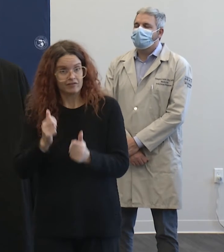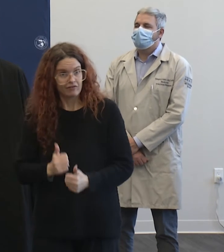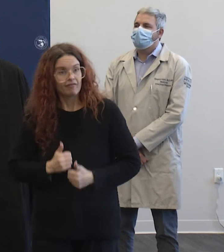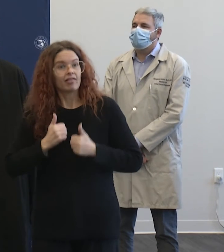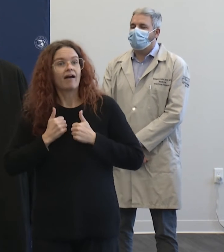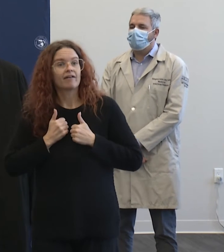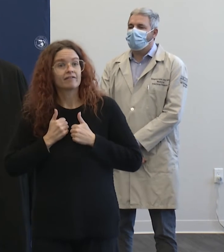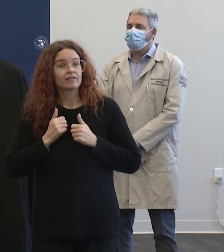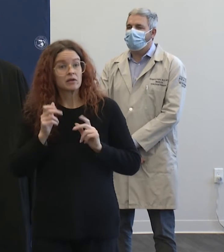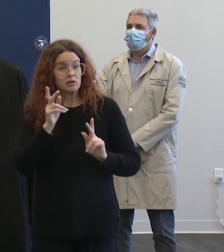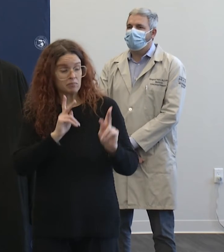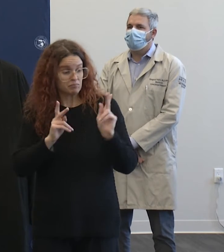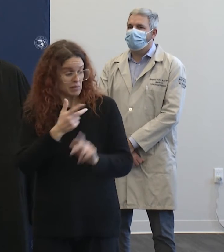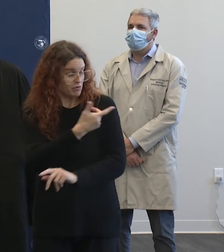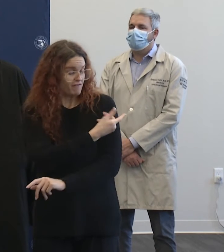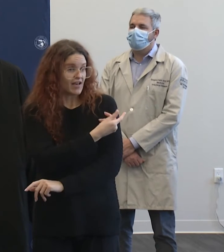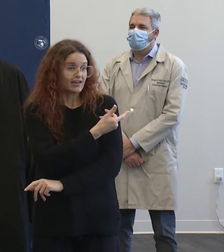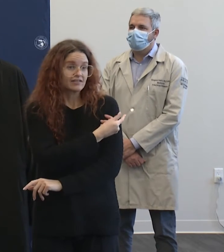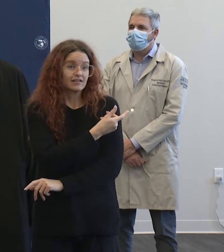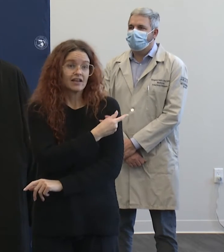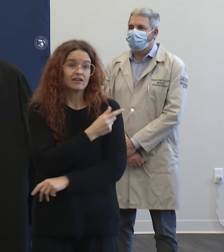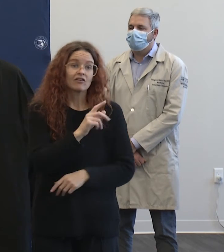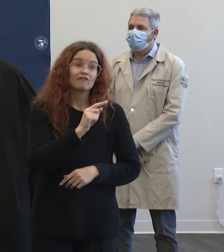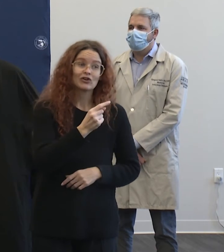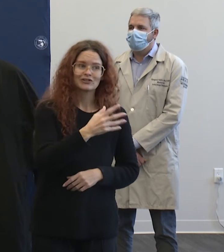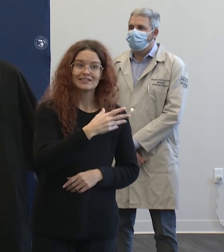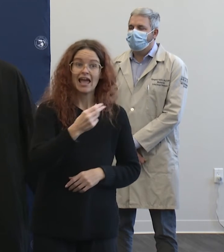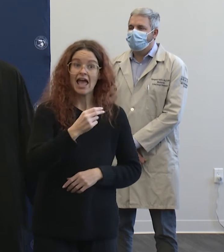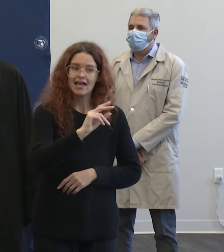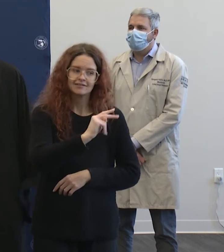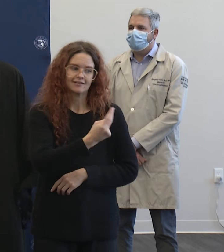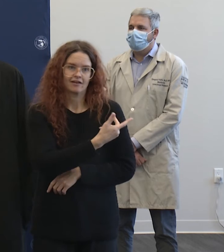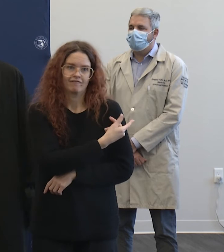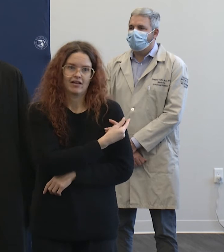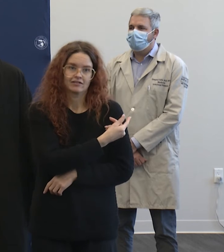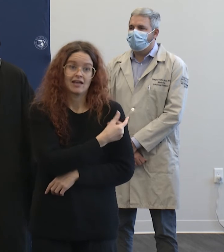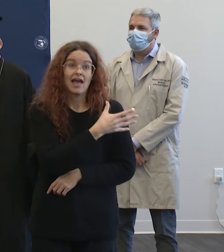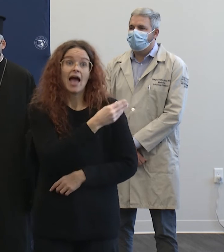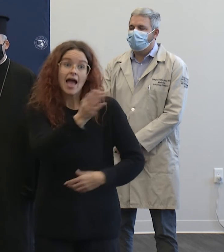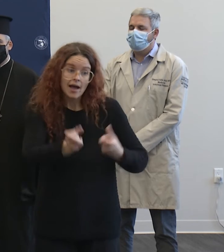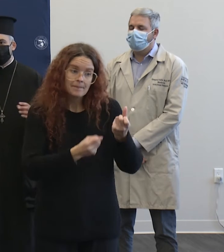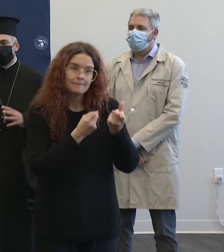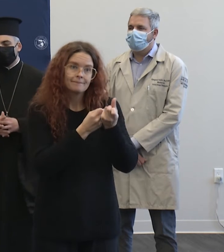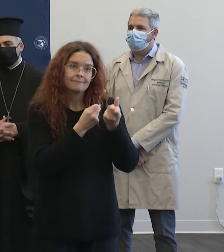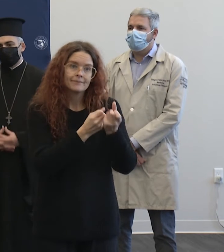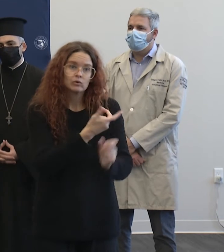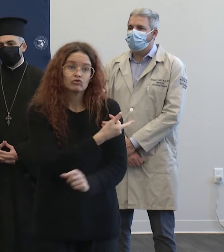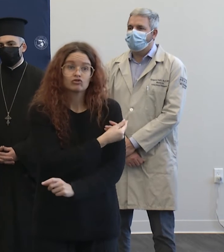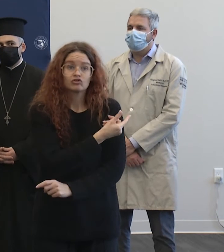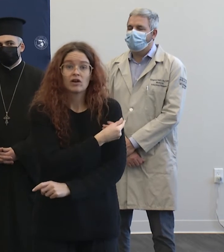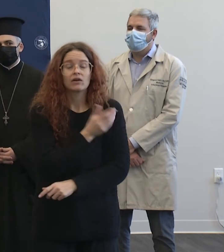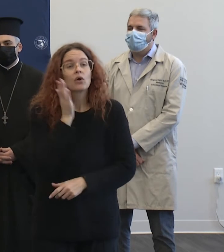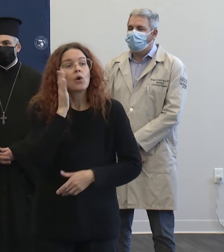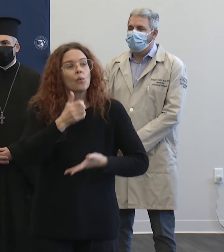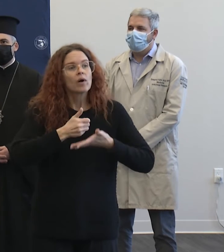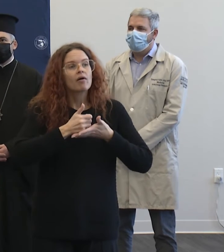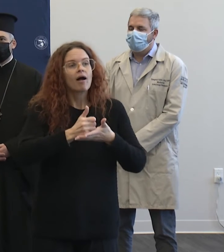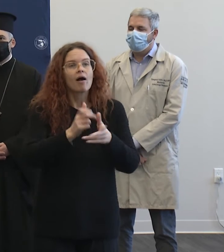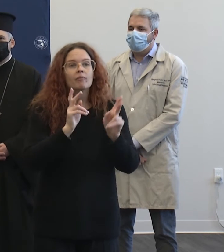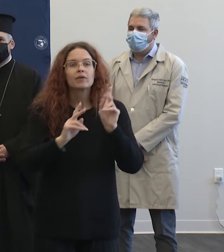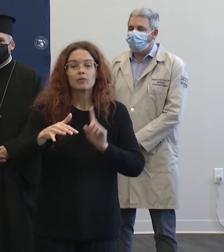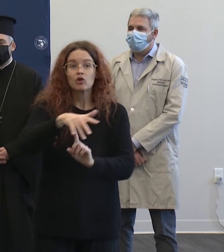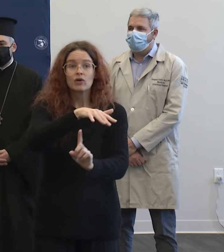Those of us getting vaccinated, the first and the second, also getting the booster, will help those around